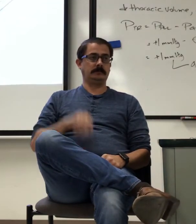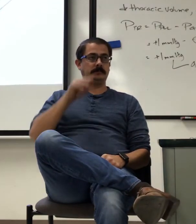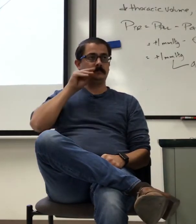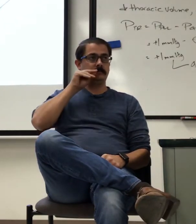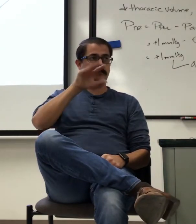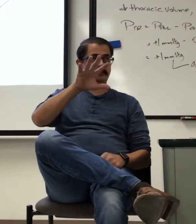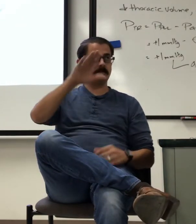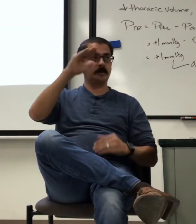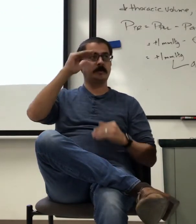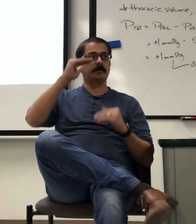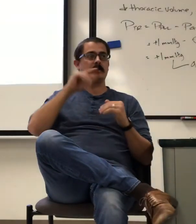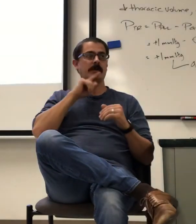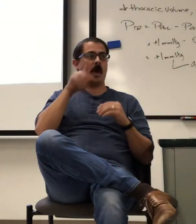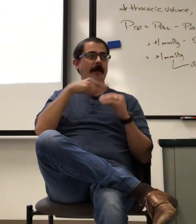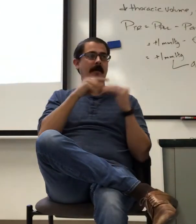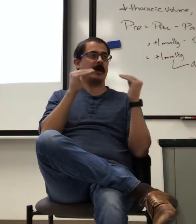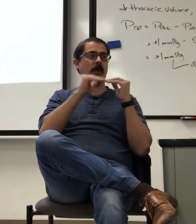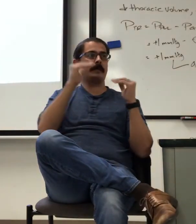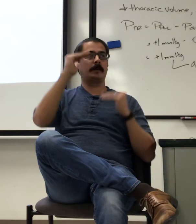until you equilibrate again.